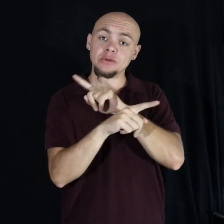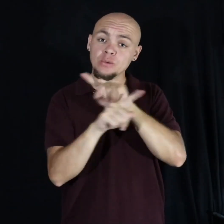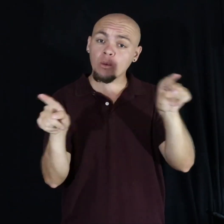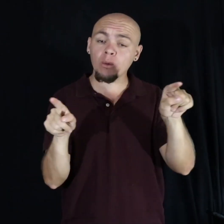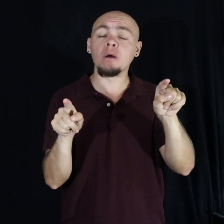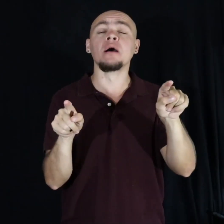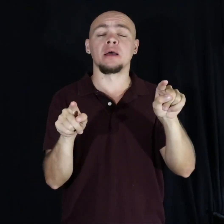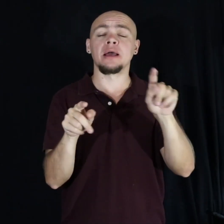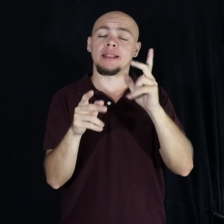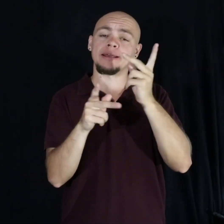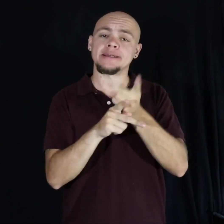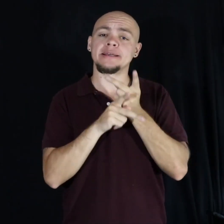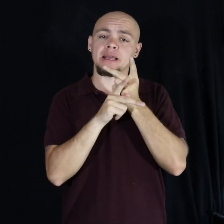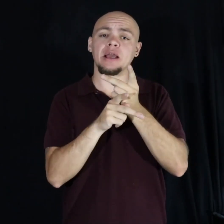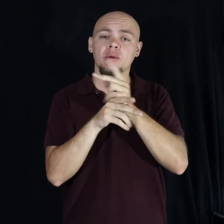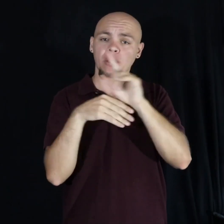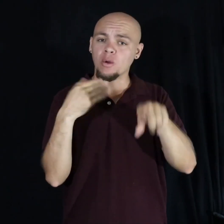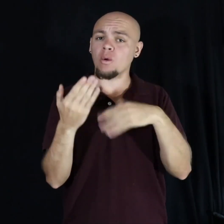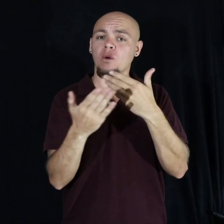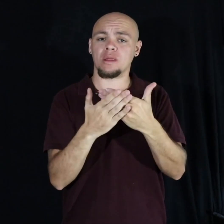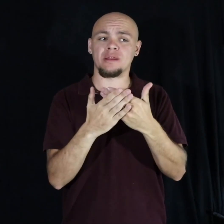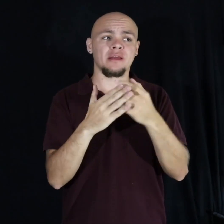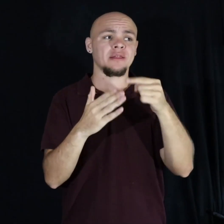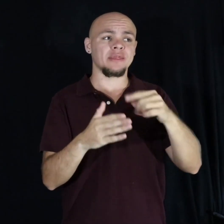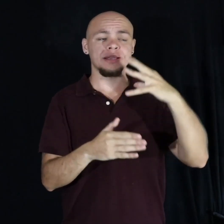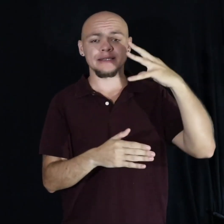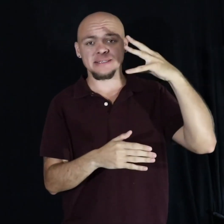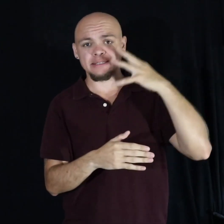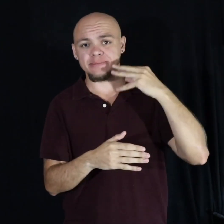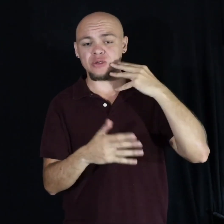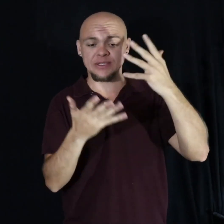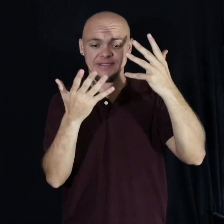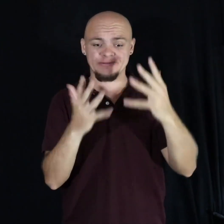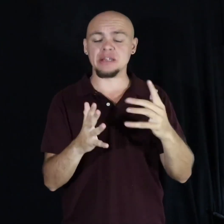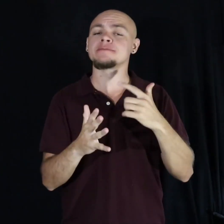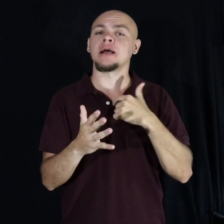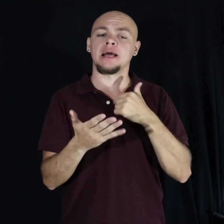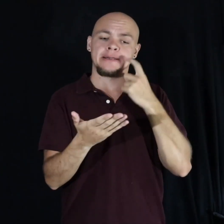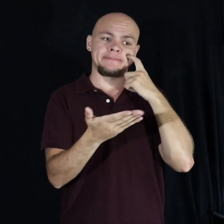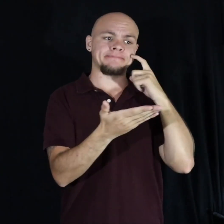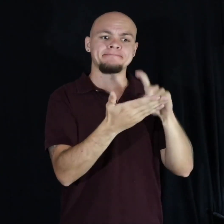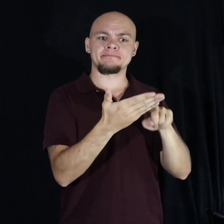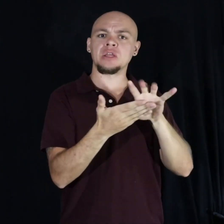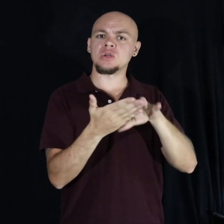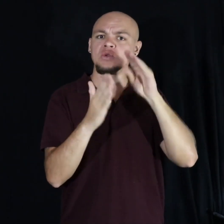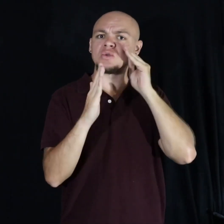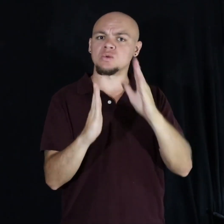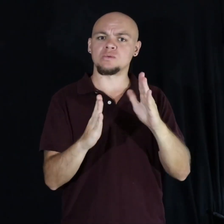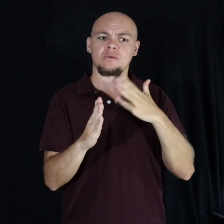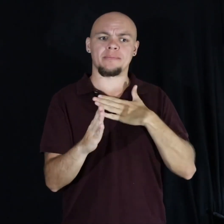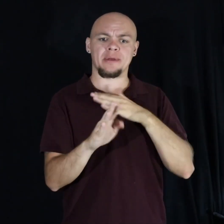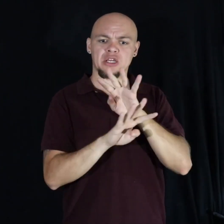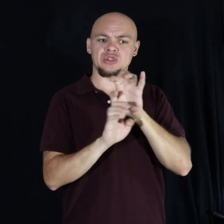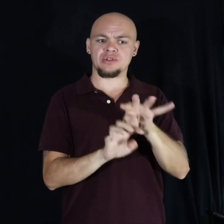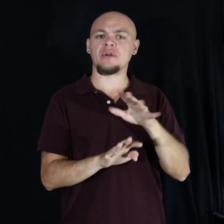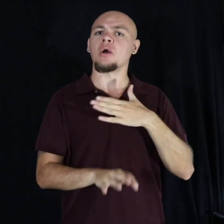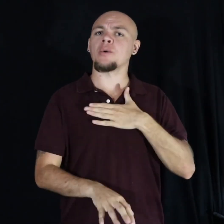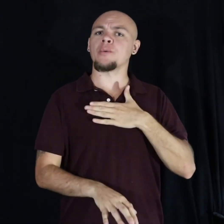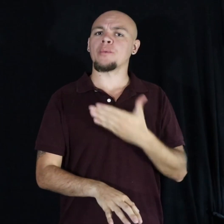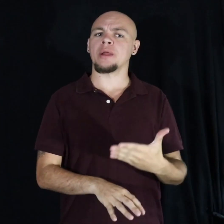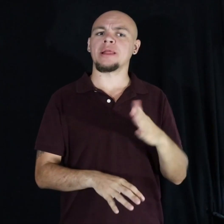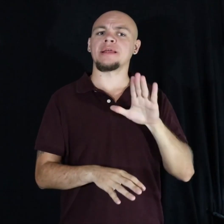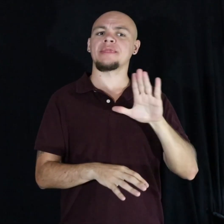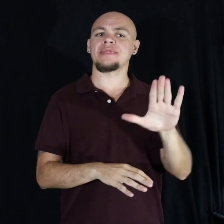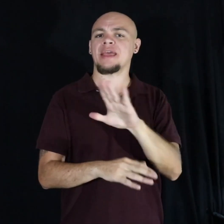too. Now, after this experience, I found out that many of the students who took my survey were more willing to share with